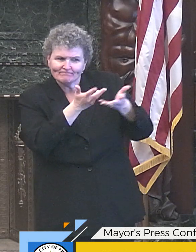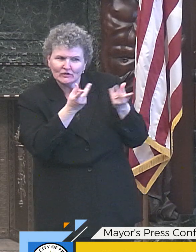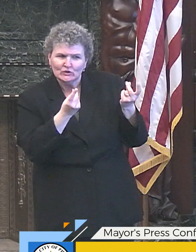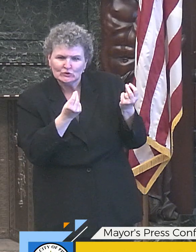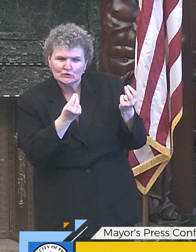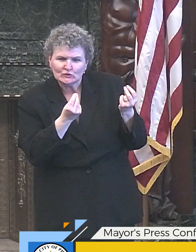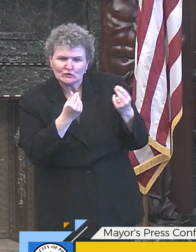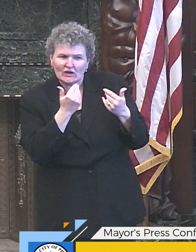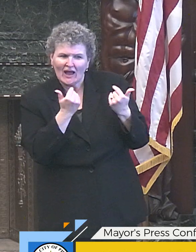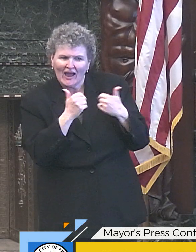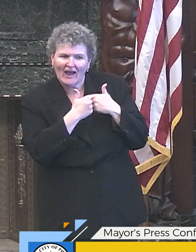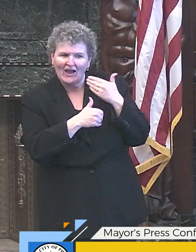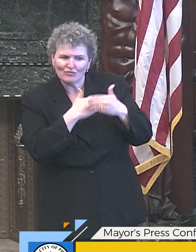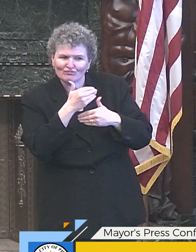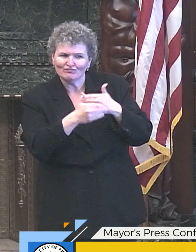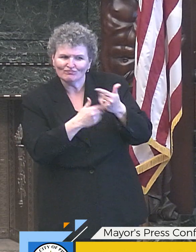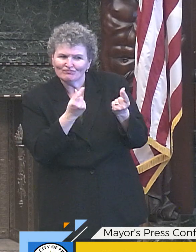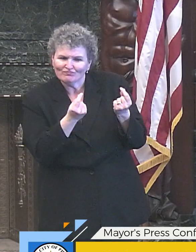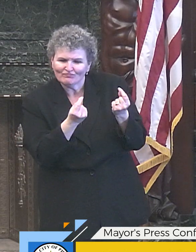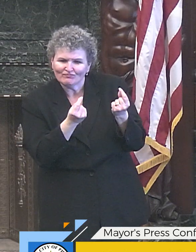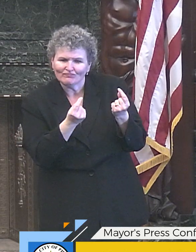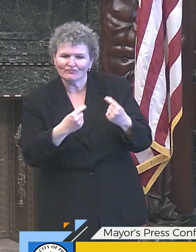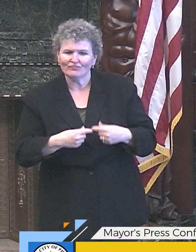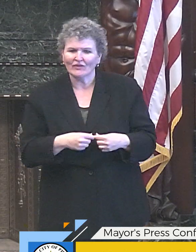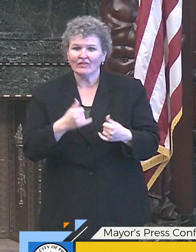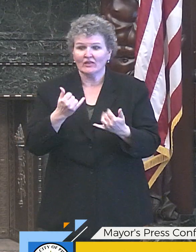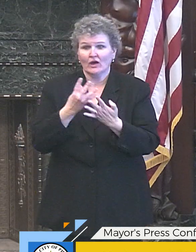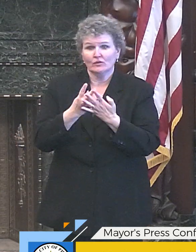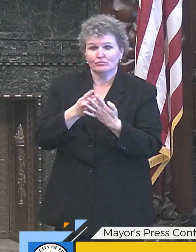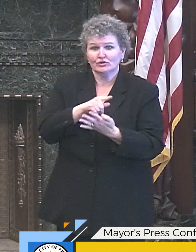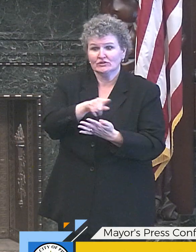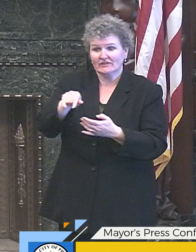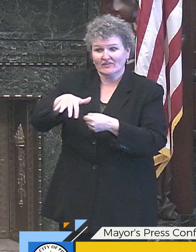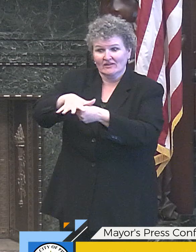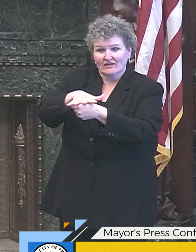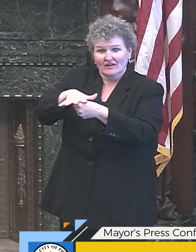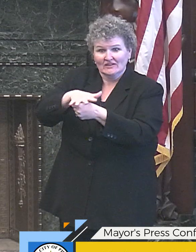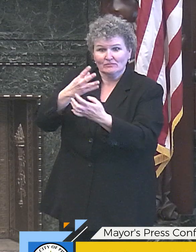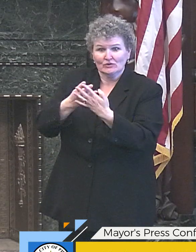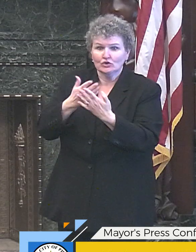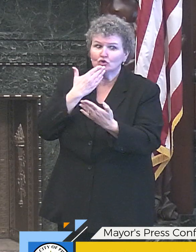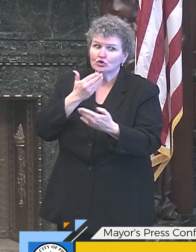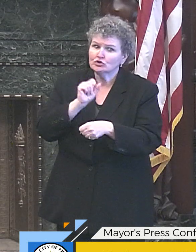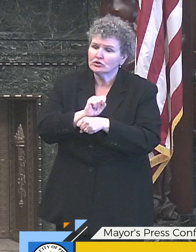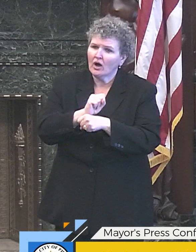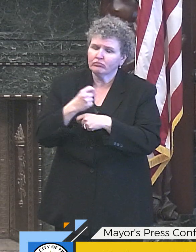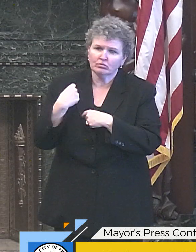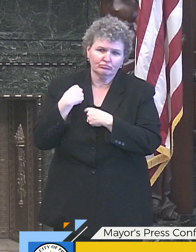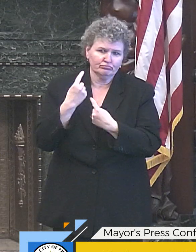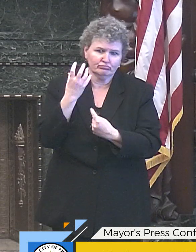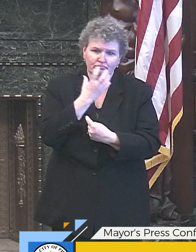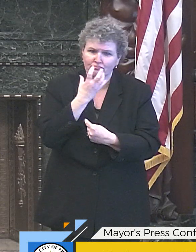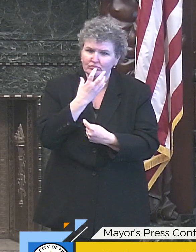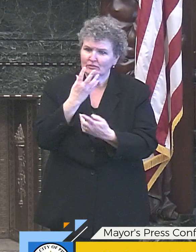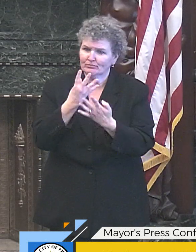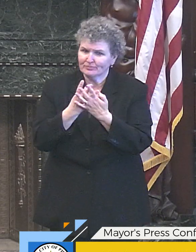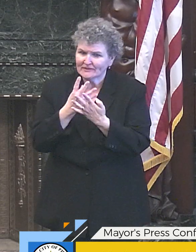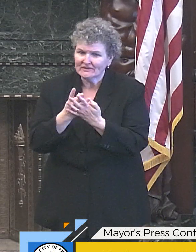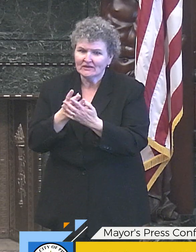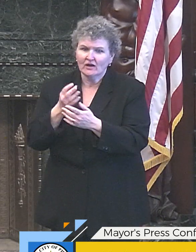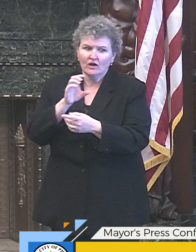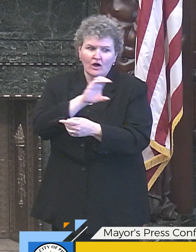I think on the prison side themselves, I think they've done a good job of making sure that their inmates and their officers